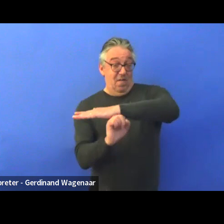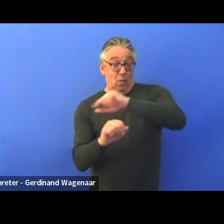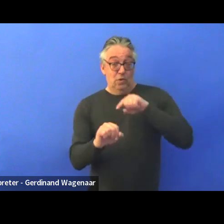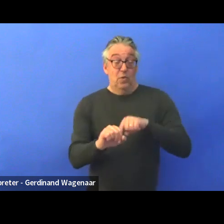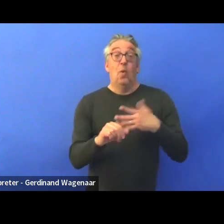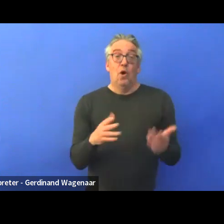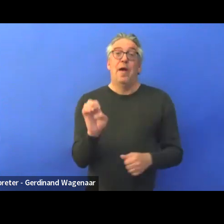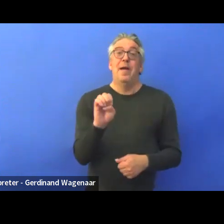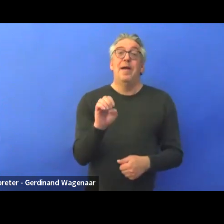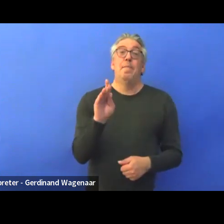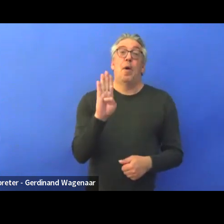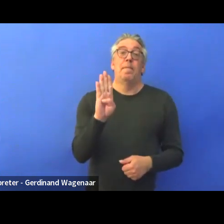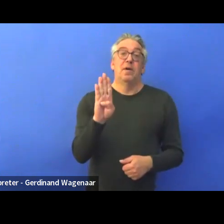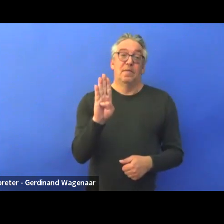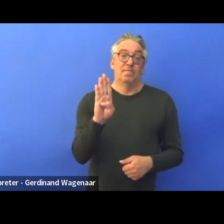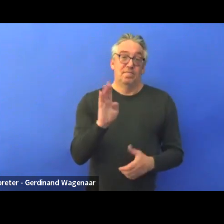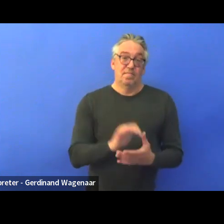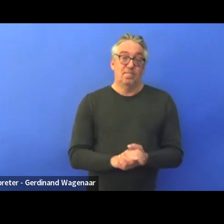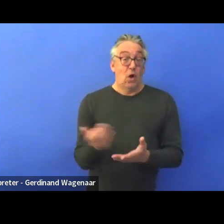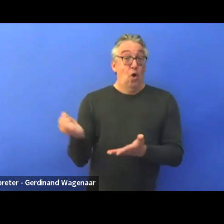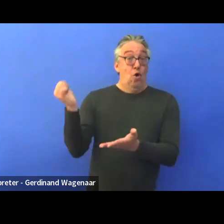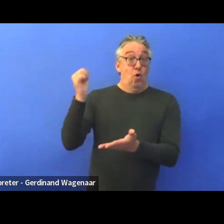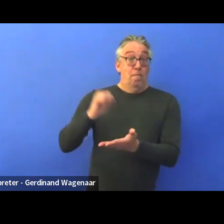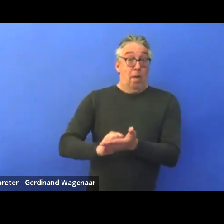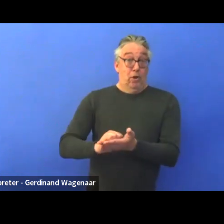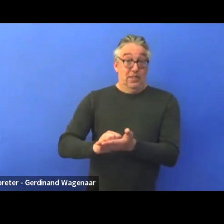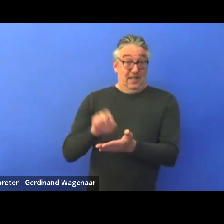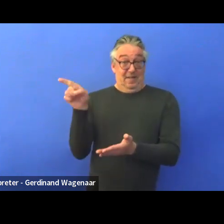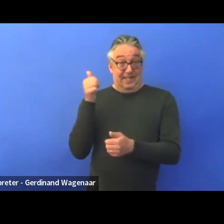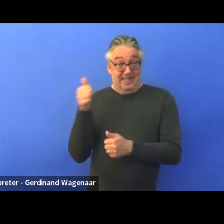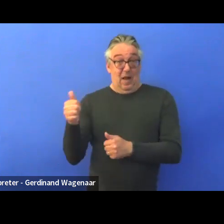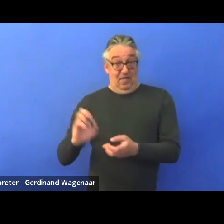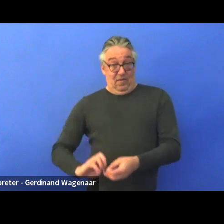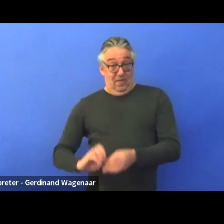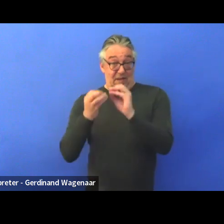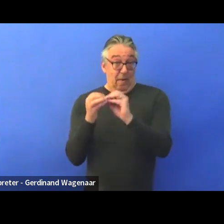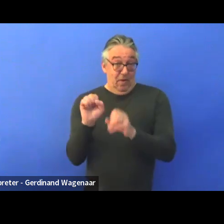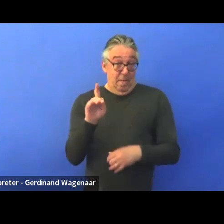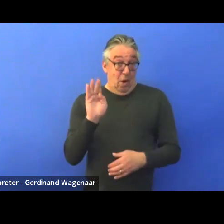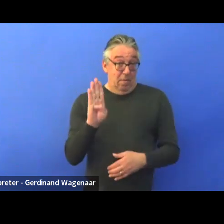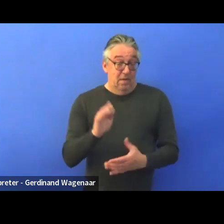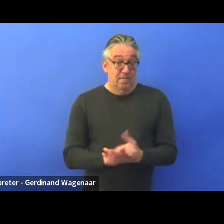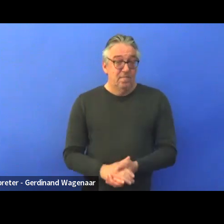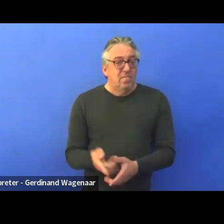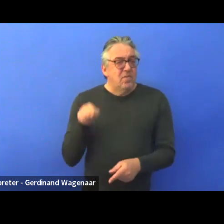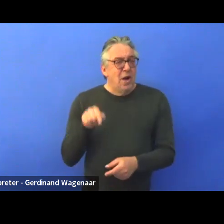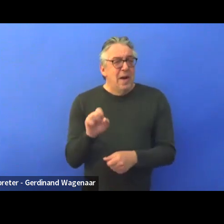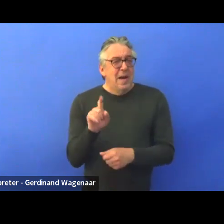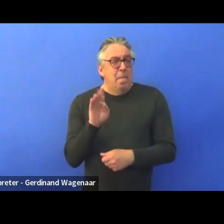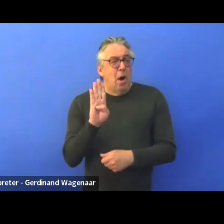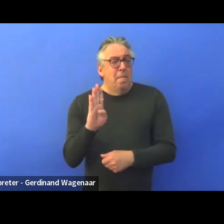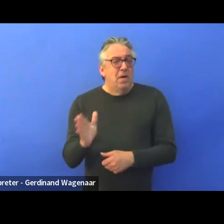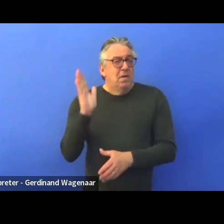by the publishing industry. And I'll tell a little bit of history here. So initially, when ebook technology